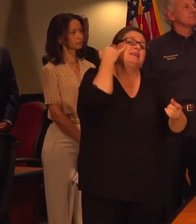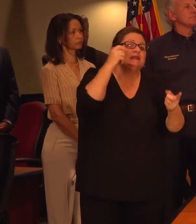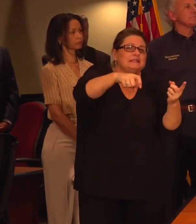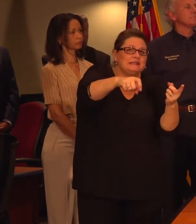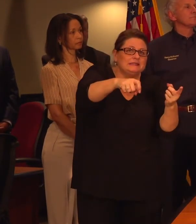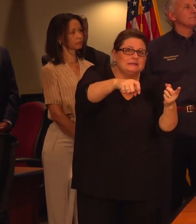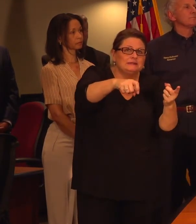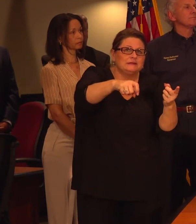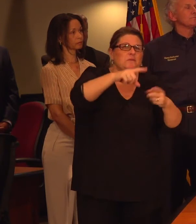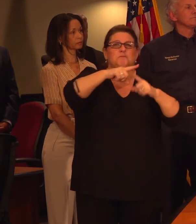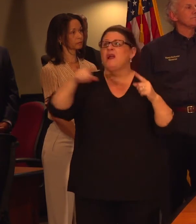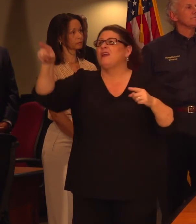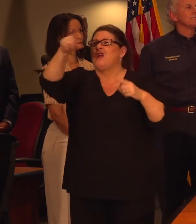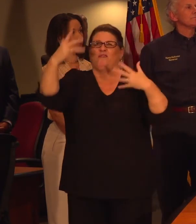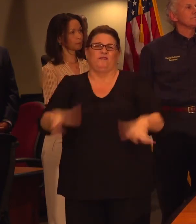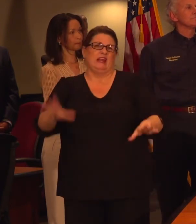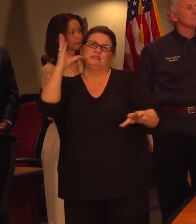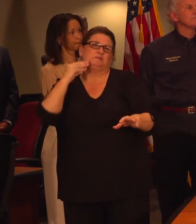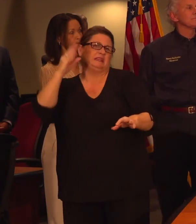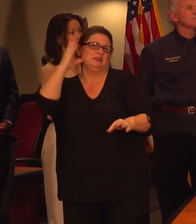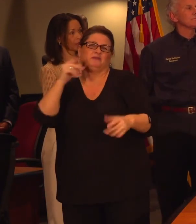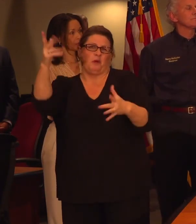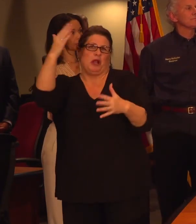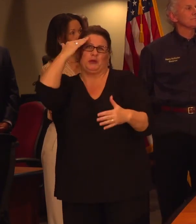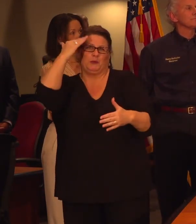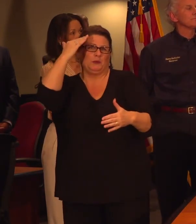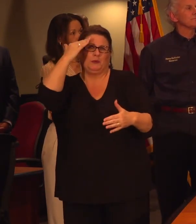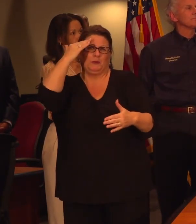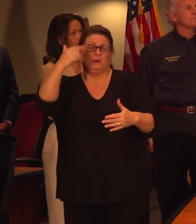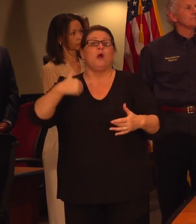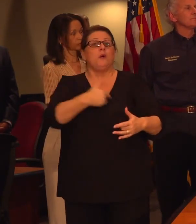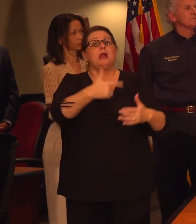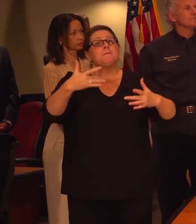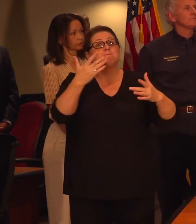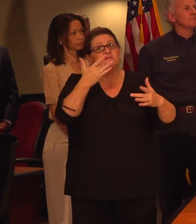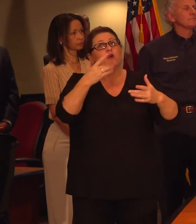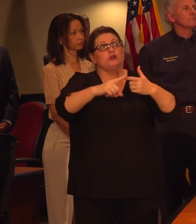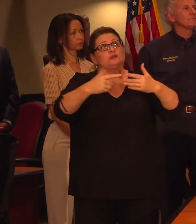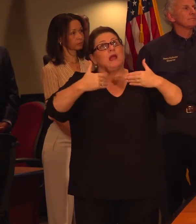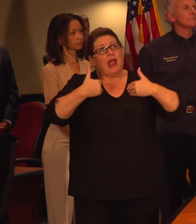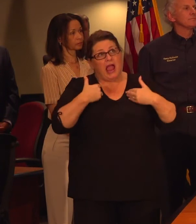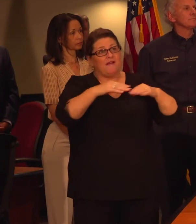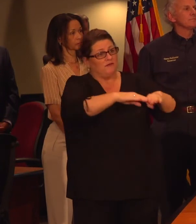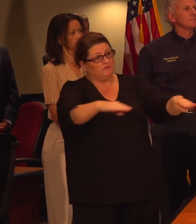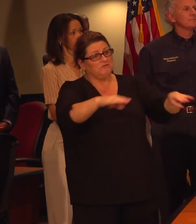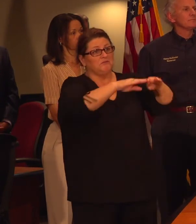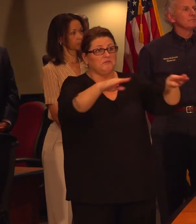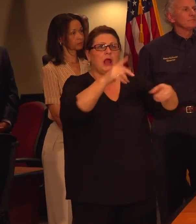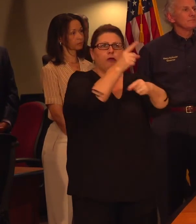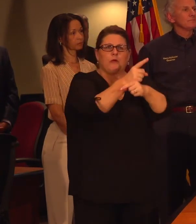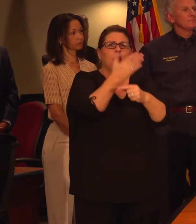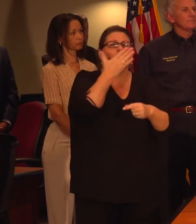For planning purposes, we'd like to have these tiered facilities within a reasonable geographic space of the